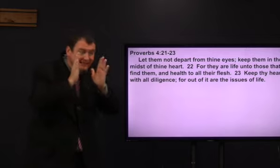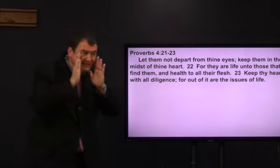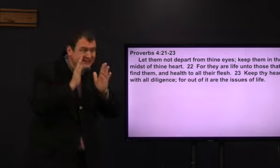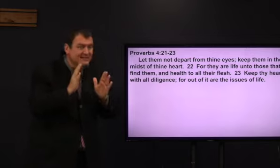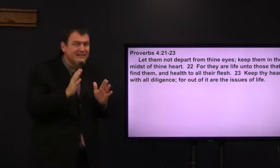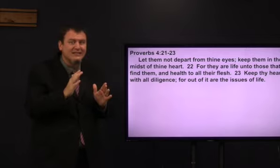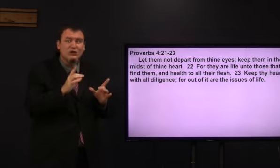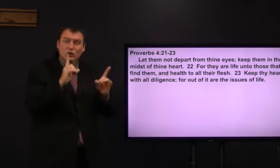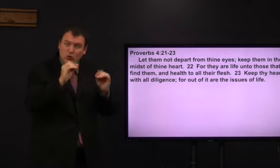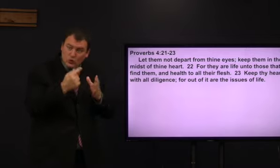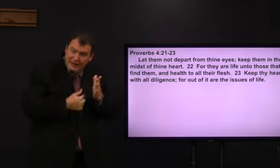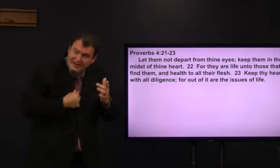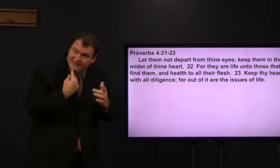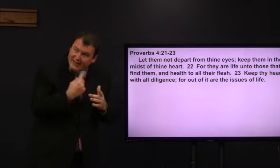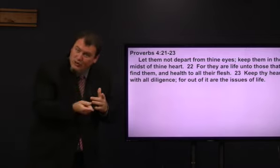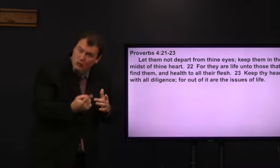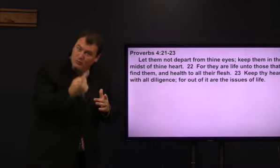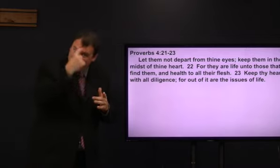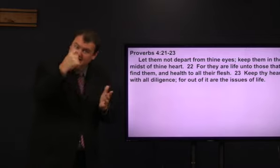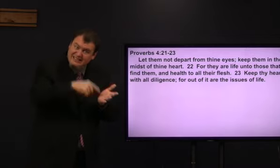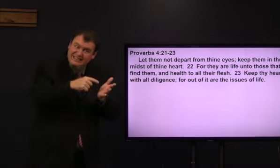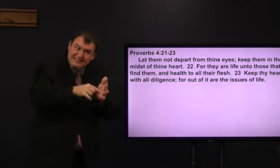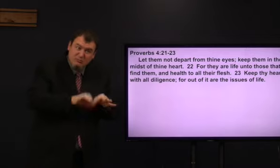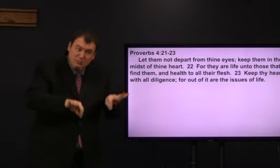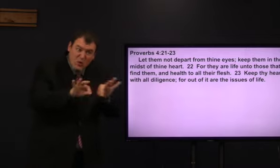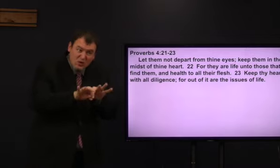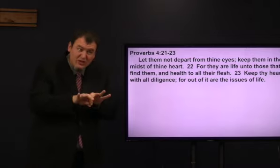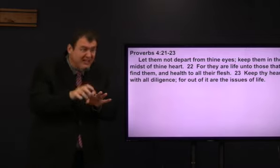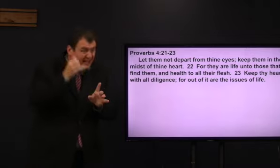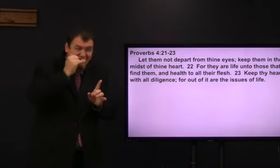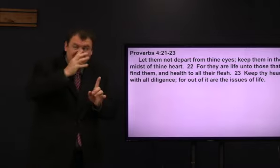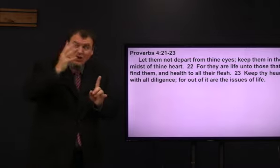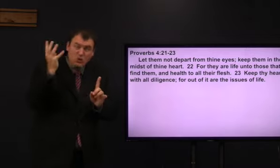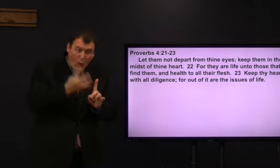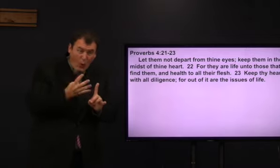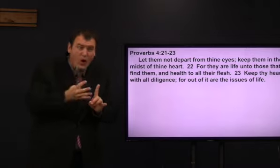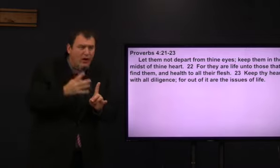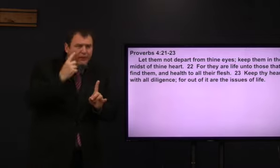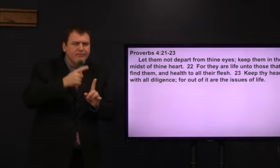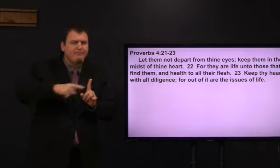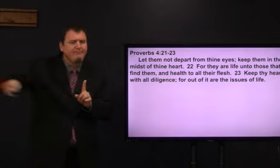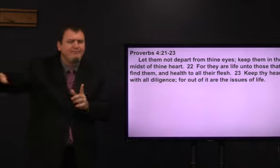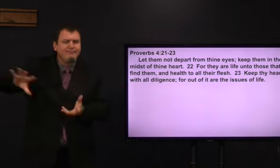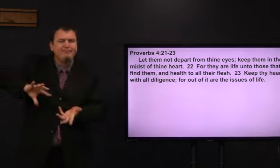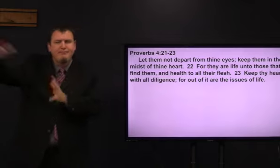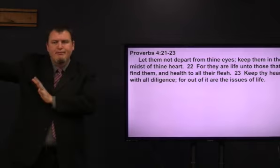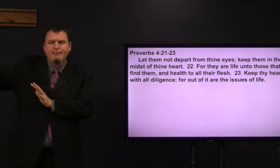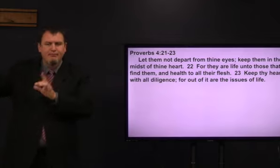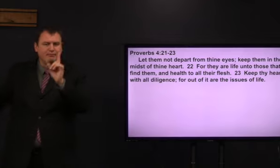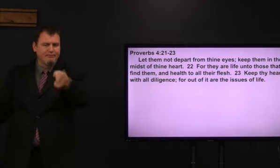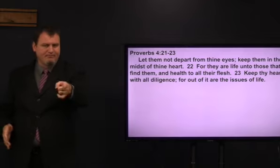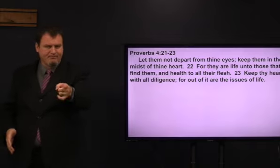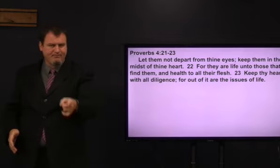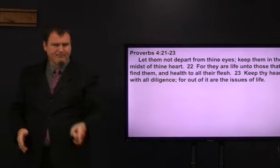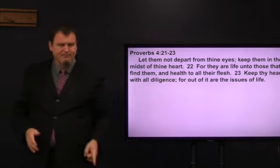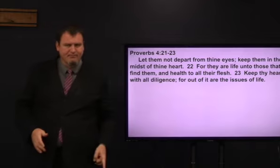obey me. Listen to me. Do what I tell you. Because this is important. If you ignore this, you'll mess